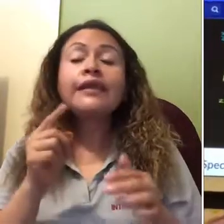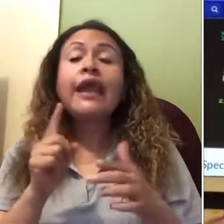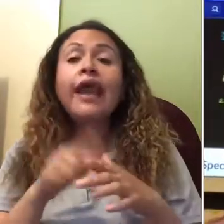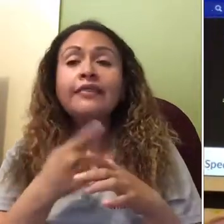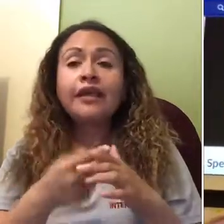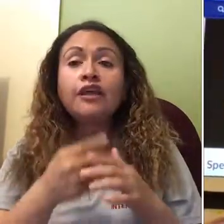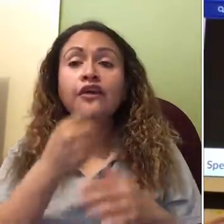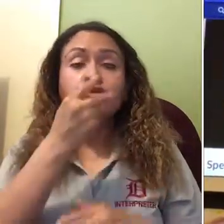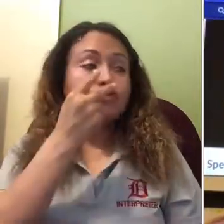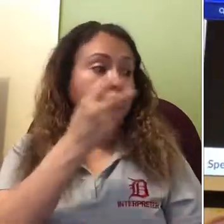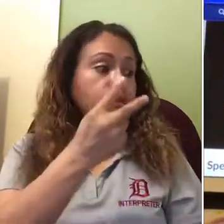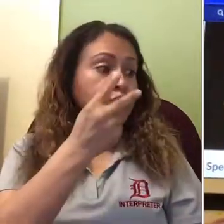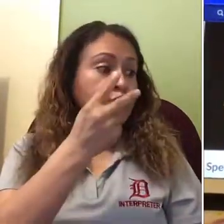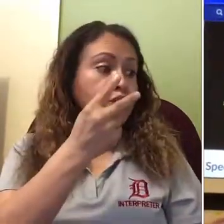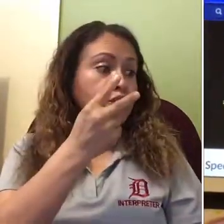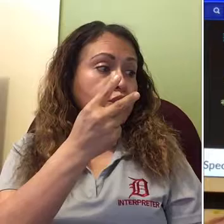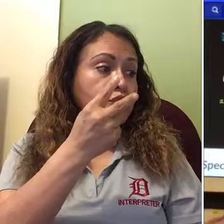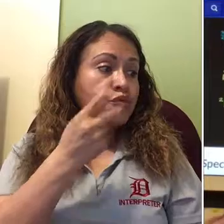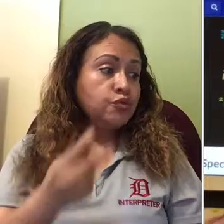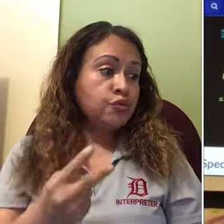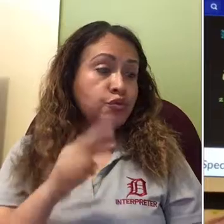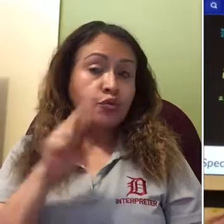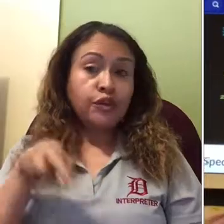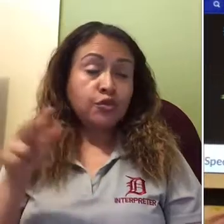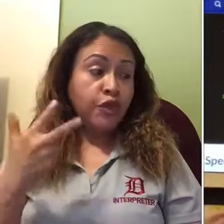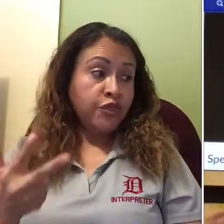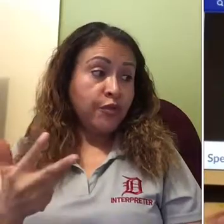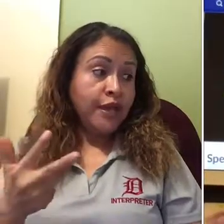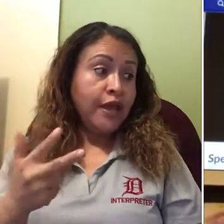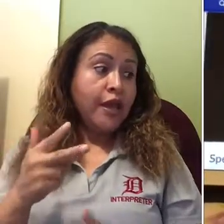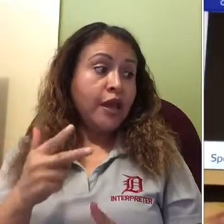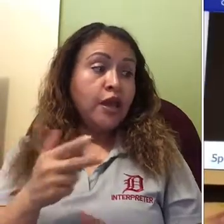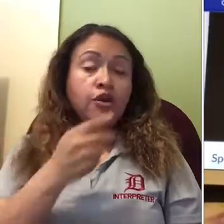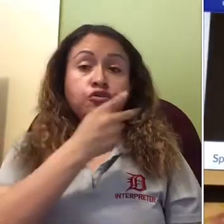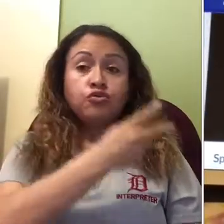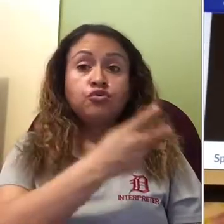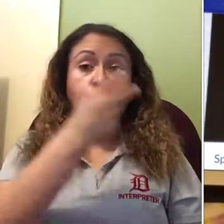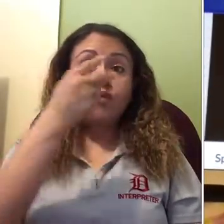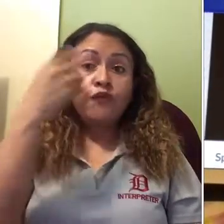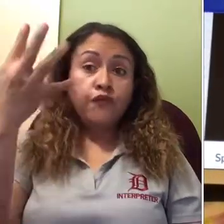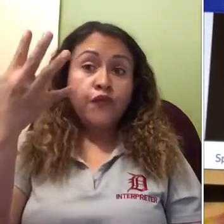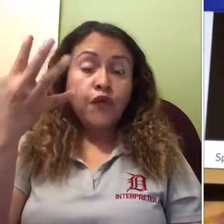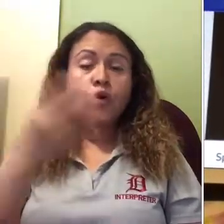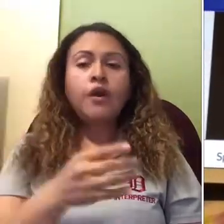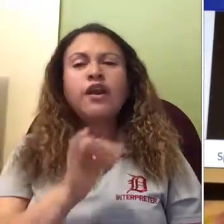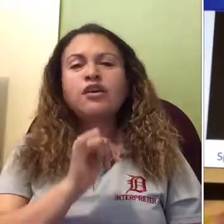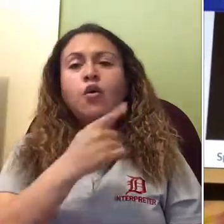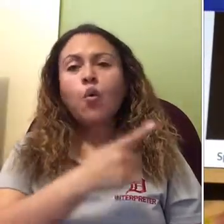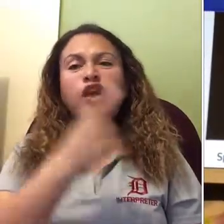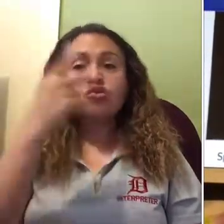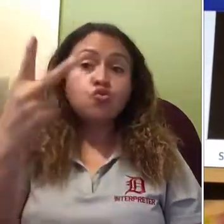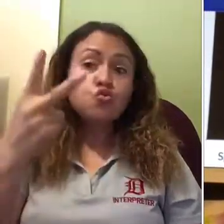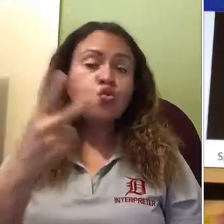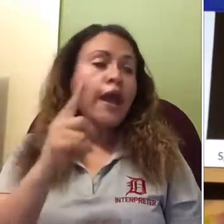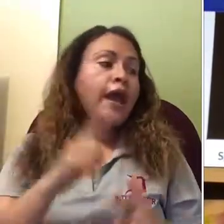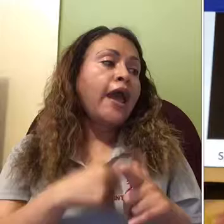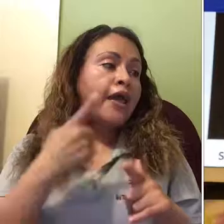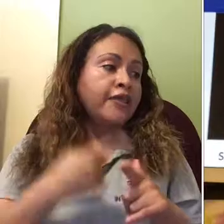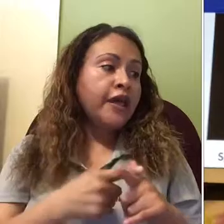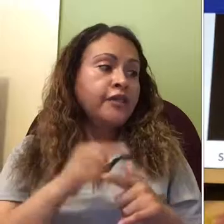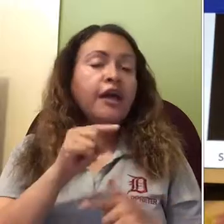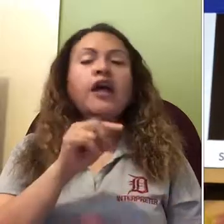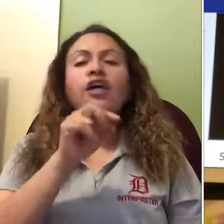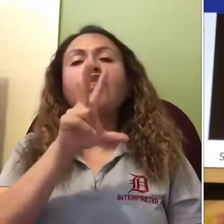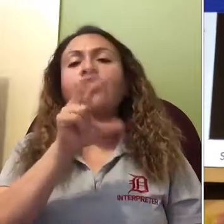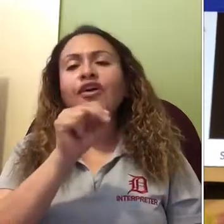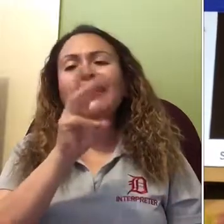ratio of 2 to 2 square roots of 3 is 1 to square root of 3. The ratio of 2 to 4 is the same thing as 1 to 2. This right here must be a 30, 60,